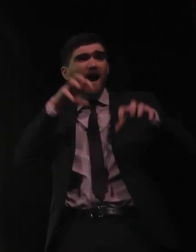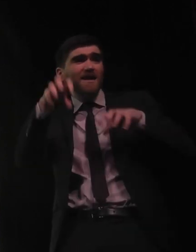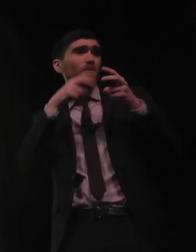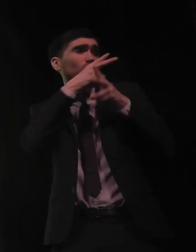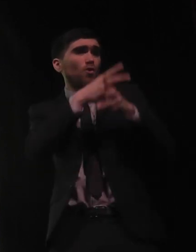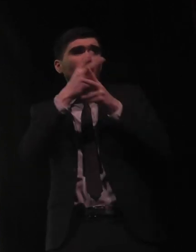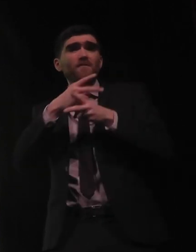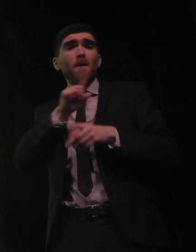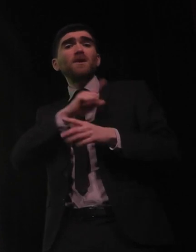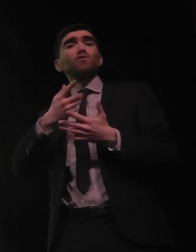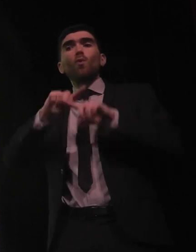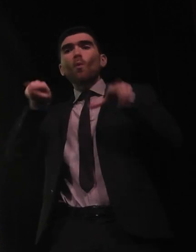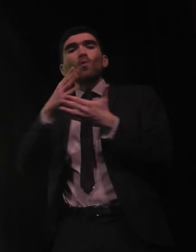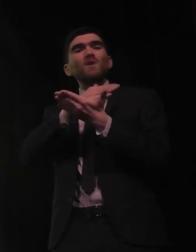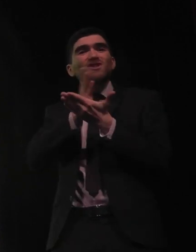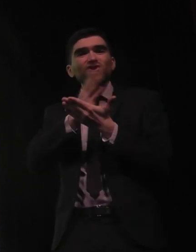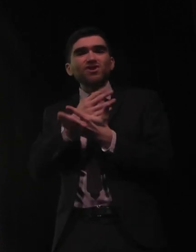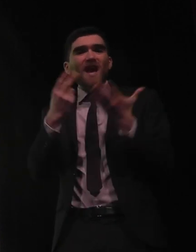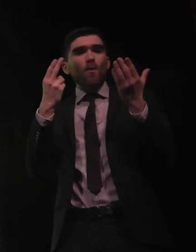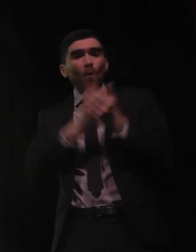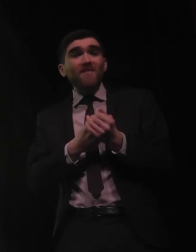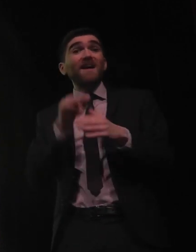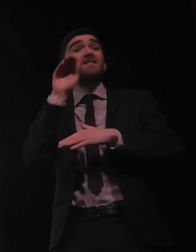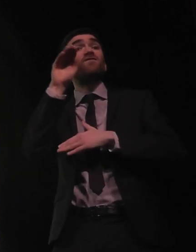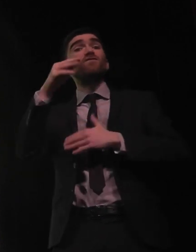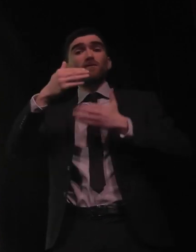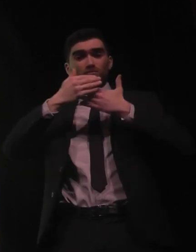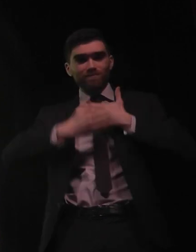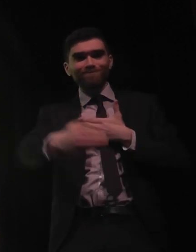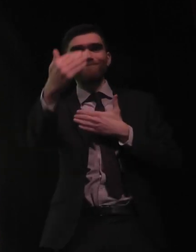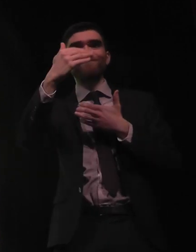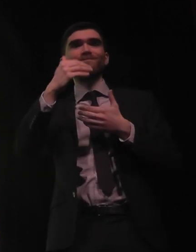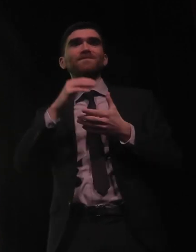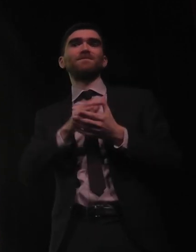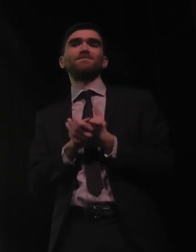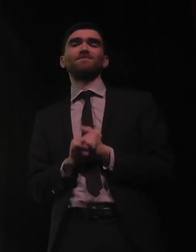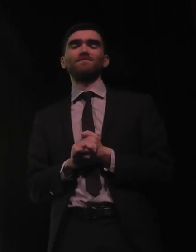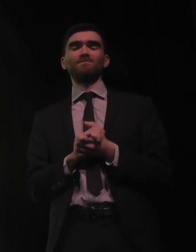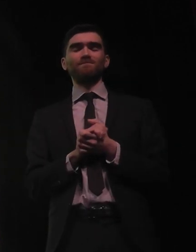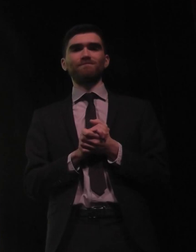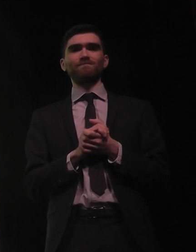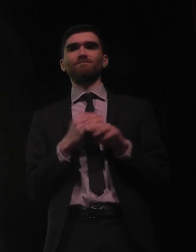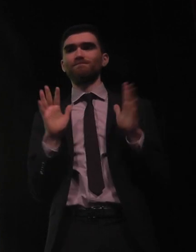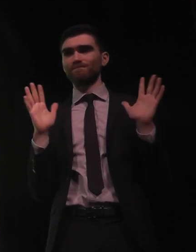beautiful planet with, and the future generations that aren't around yet to press their entitlements upon us.